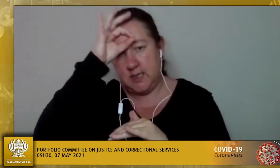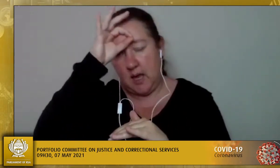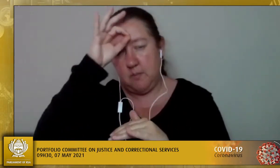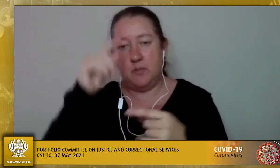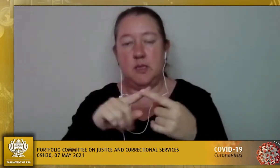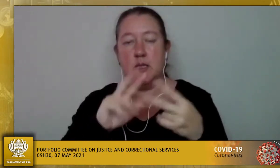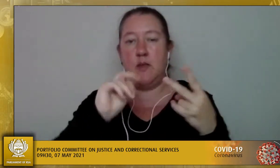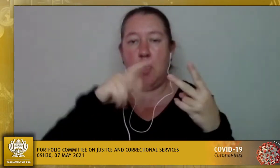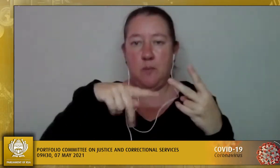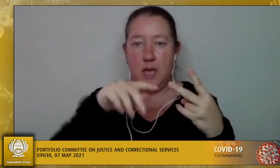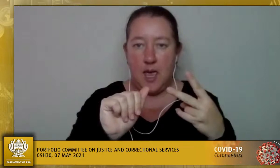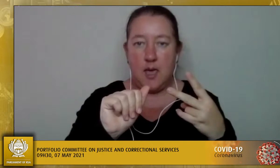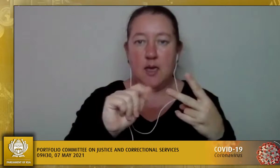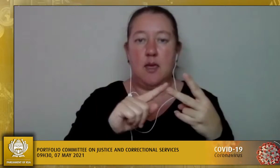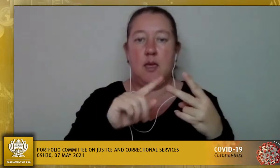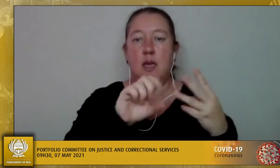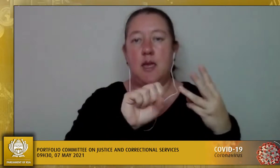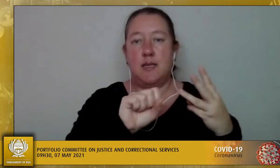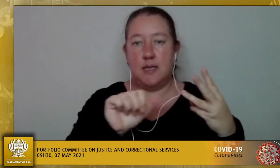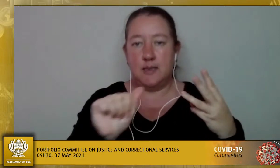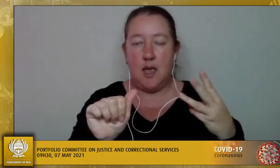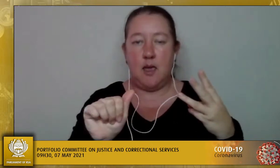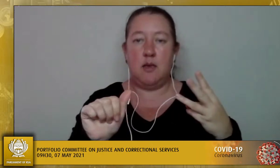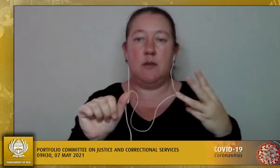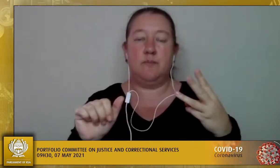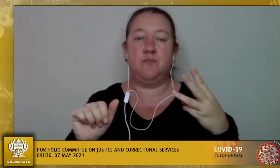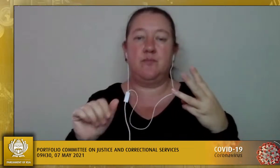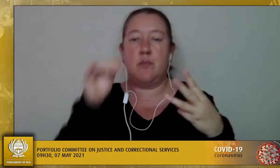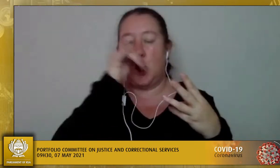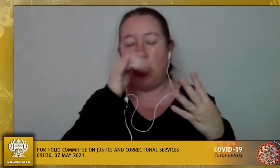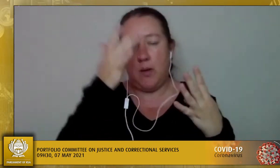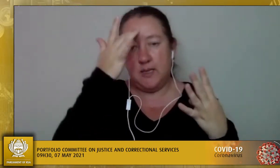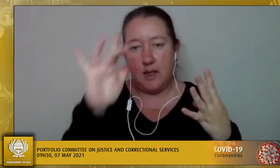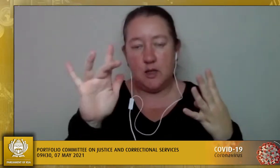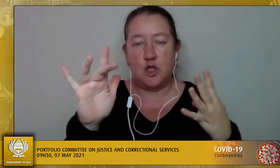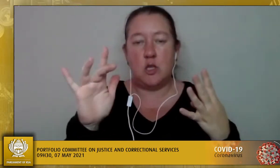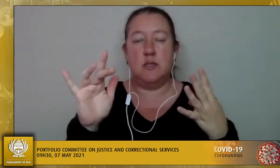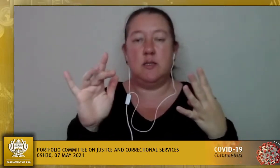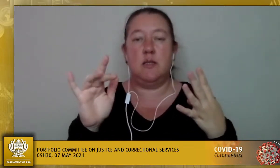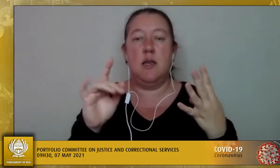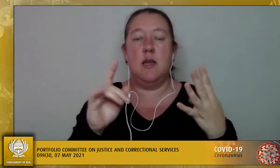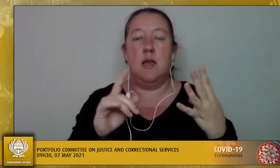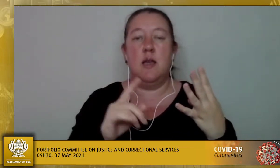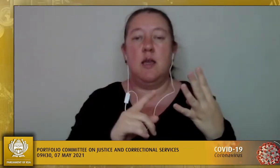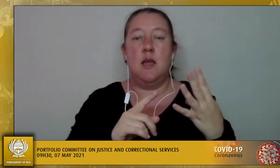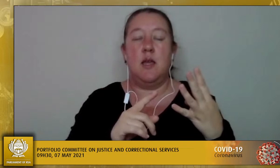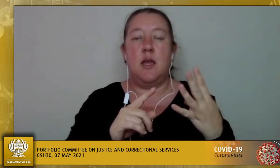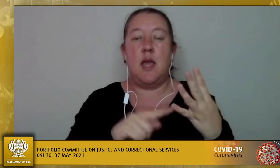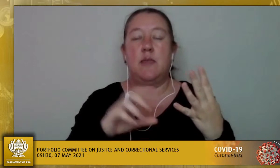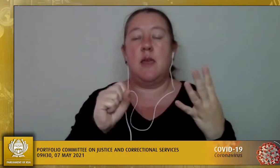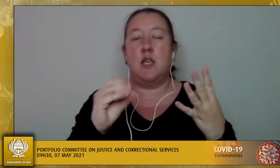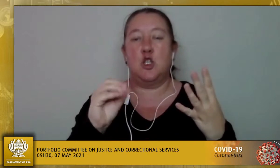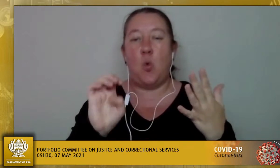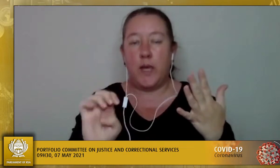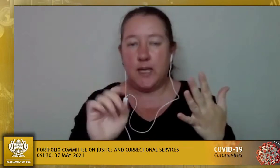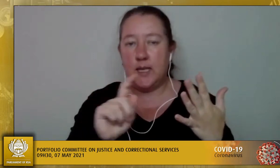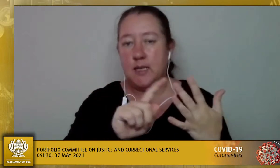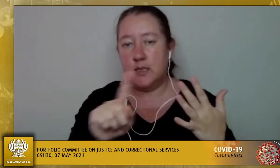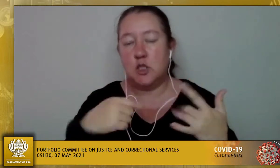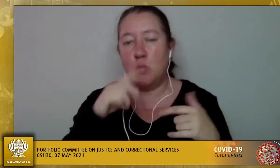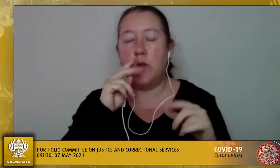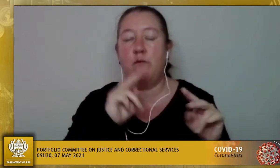the NPA the SSA crime intelligence um and then the soes we've we've